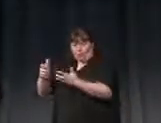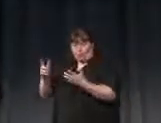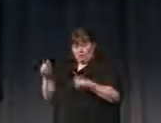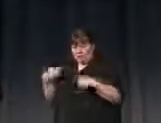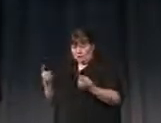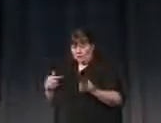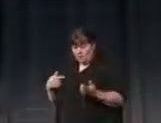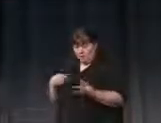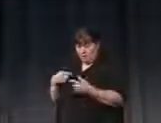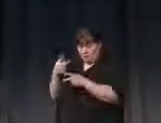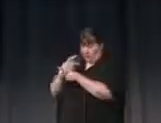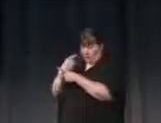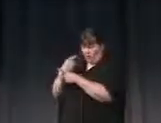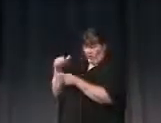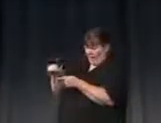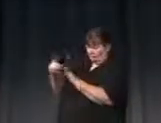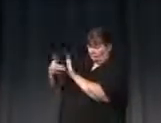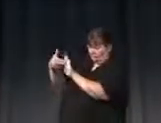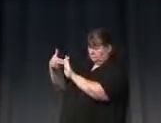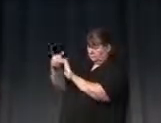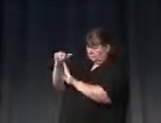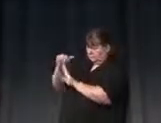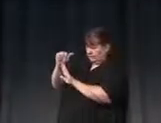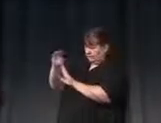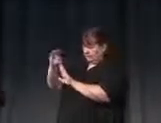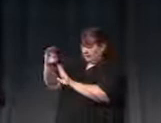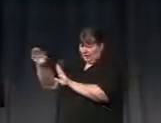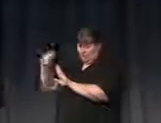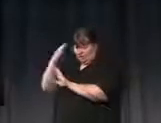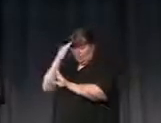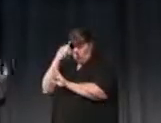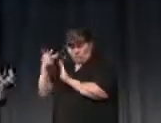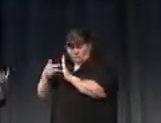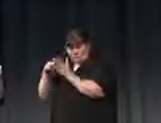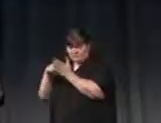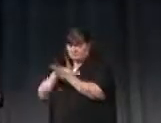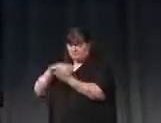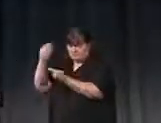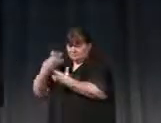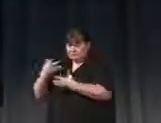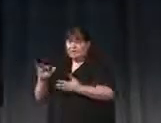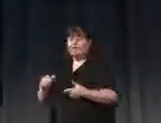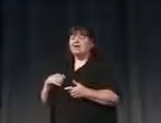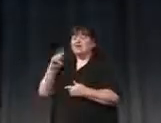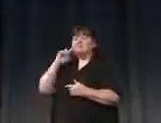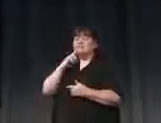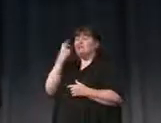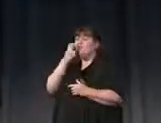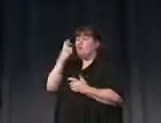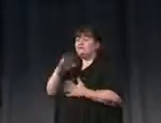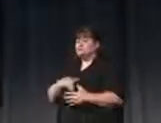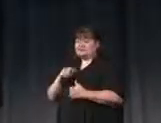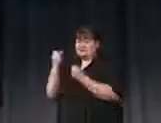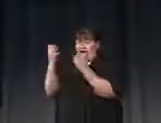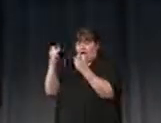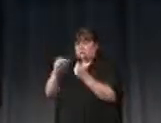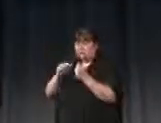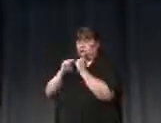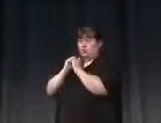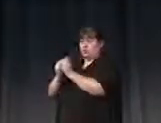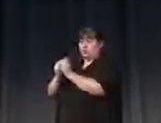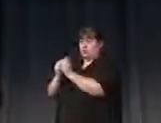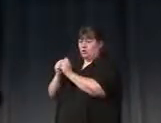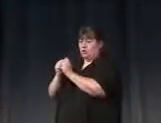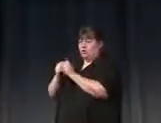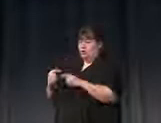able to find out what this acronym means. If someone could tell me, that would be great. That brought deaf oralists and signers together, completely contrary